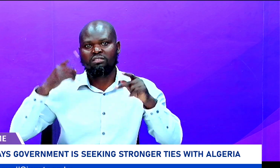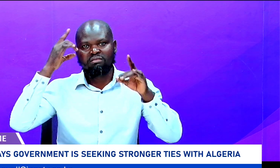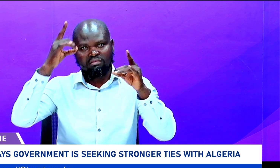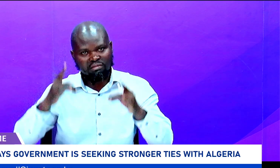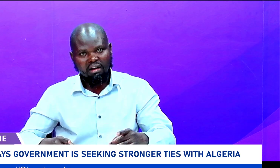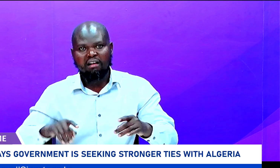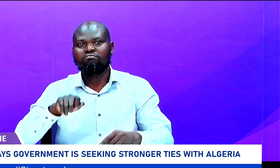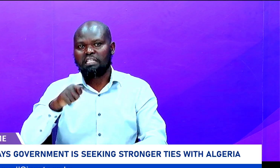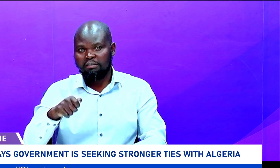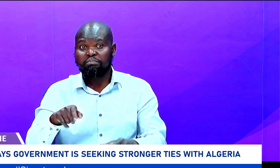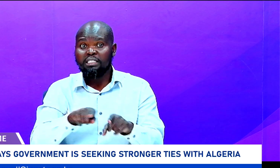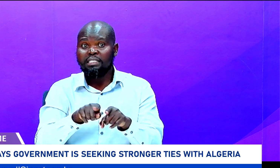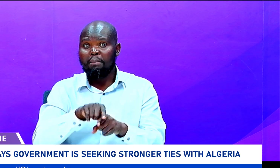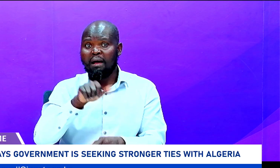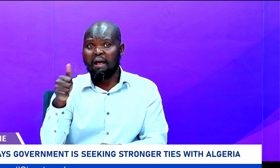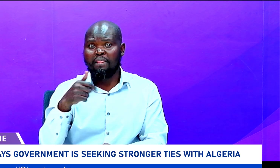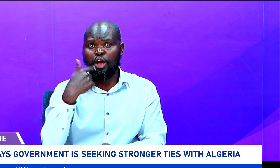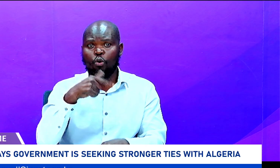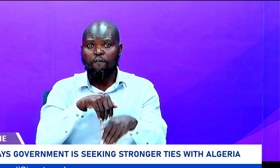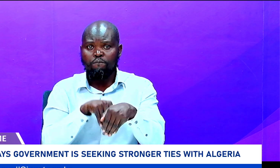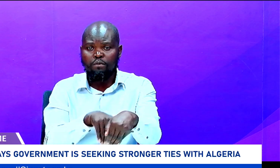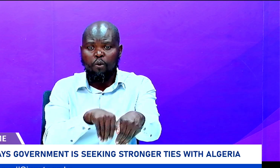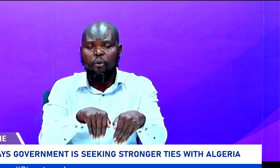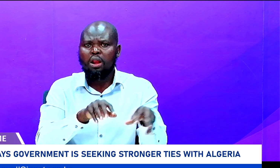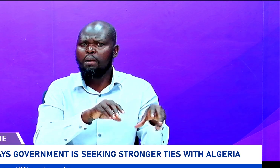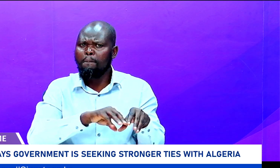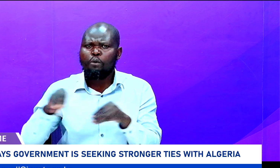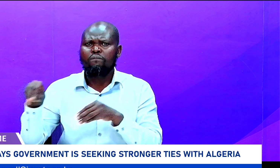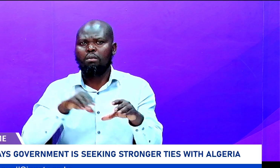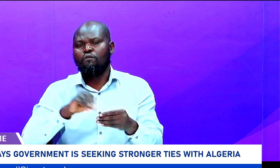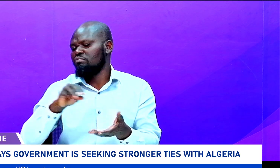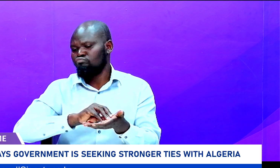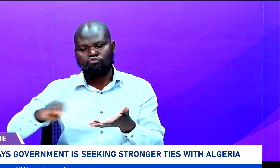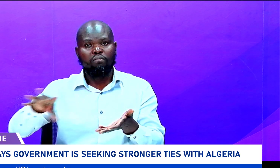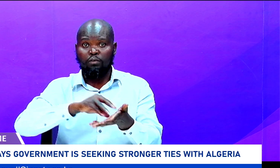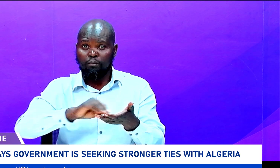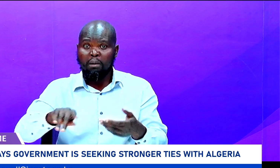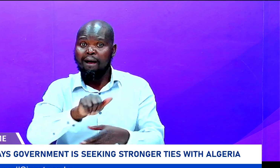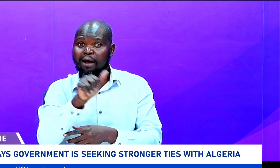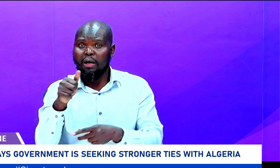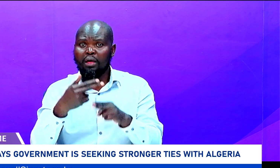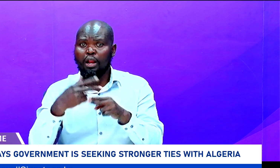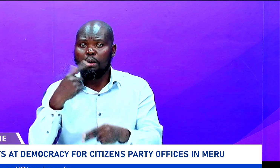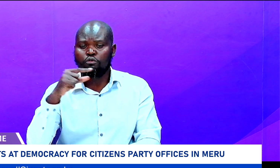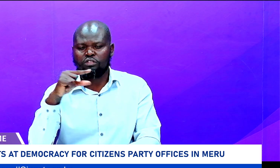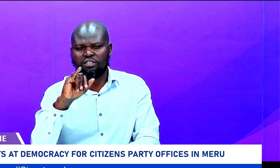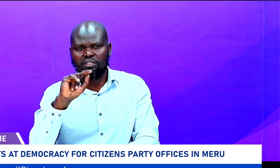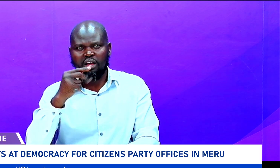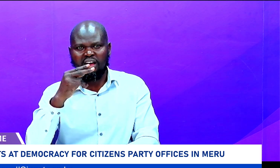of sidelining them in key decision-making processes. The uproar followed the removal of county